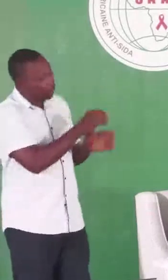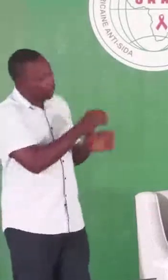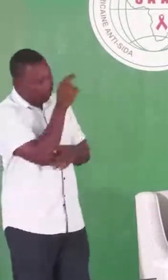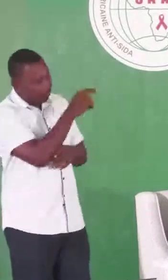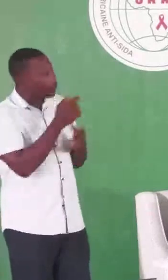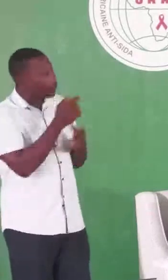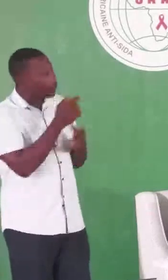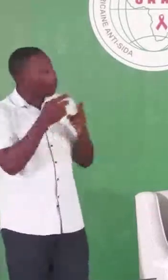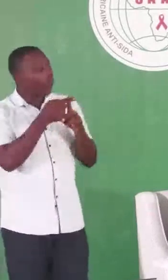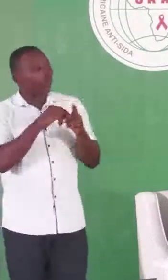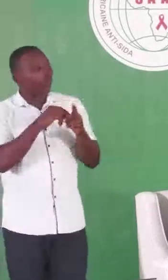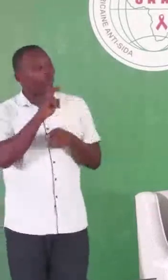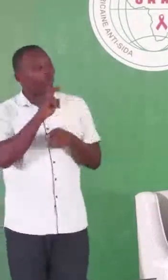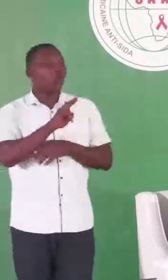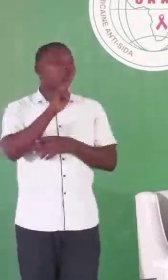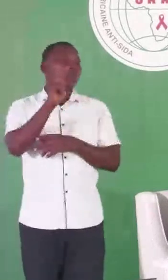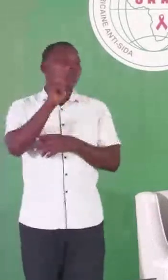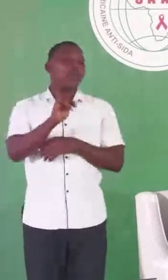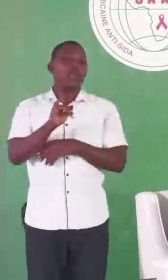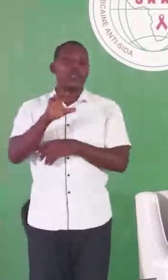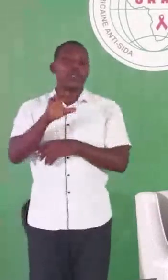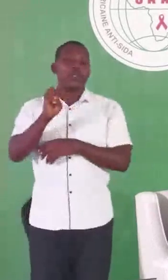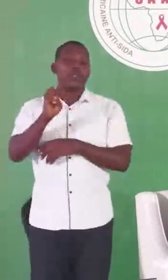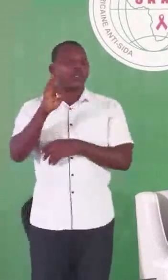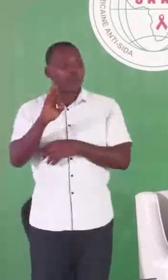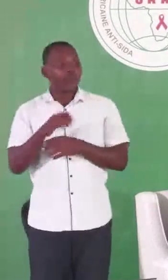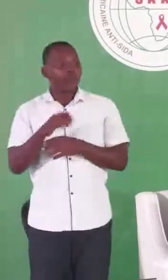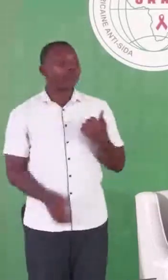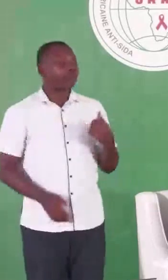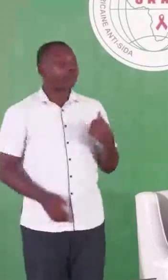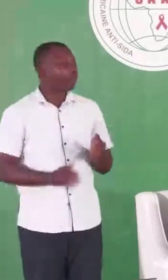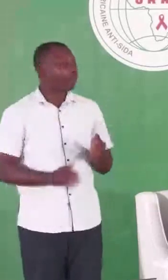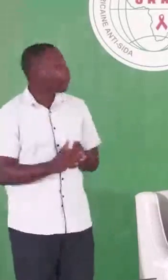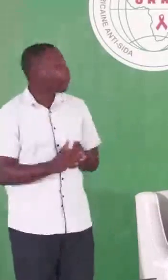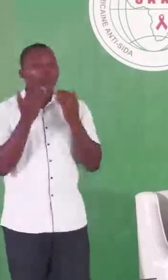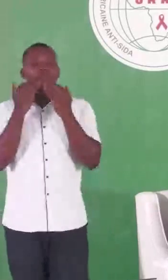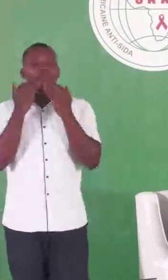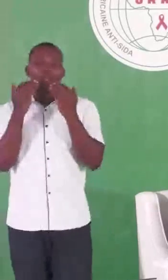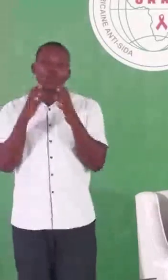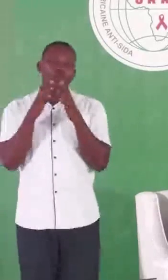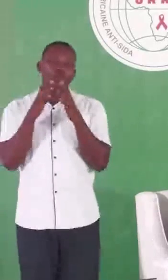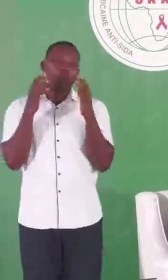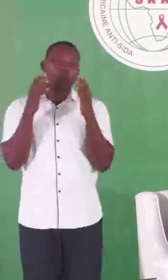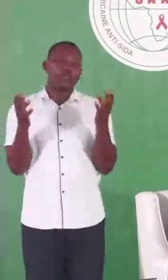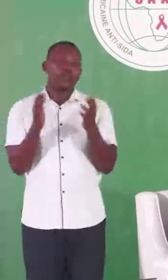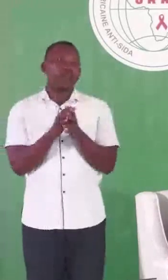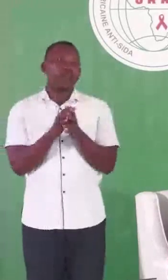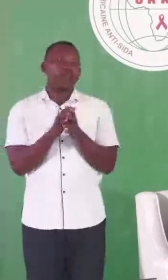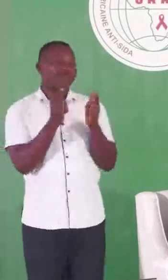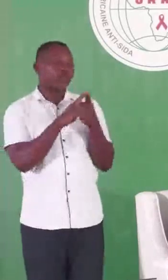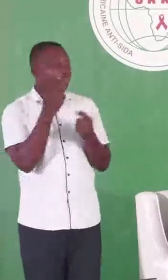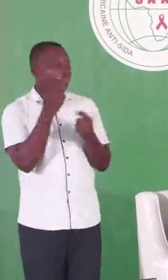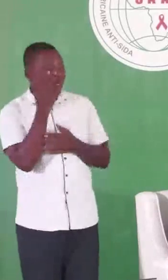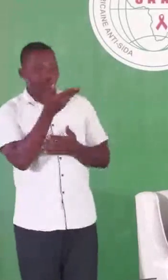to speak to that. Thank you. Thank you very much, Mokor. It's great to see you up on the